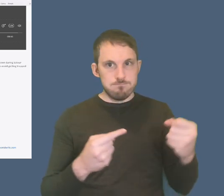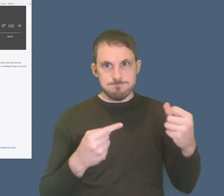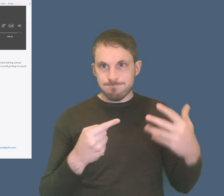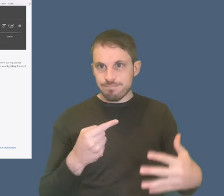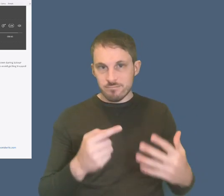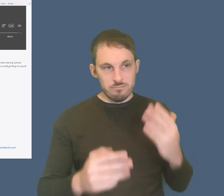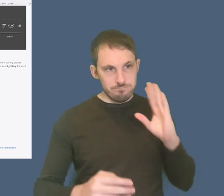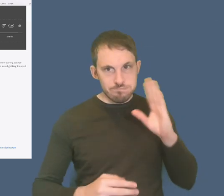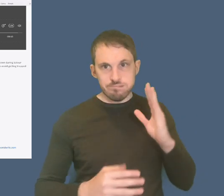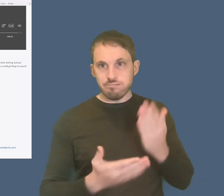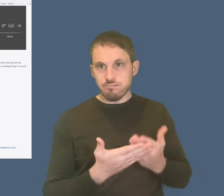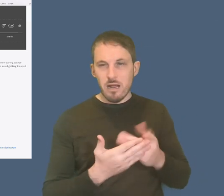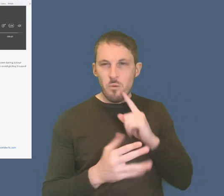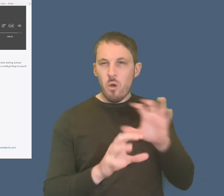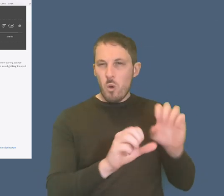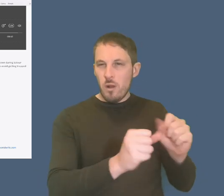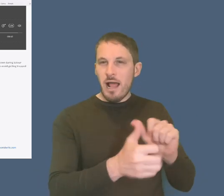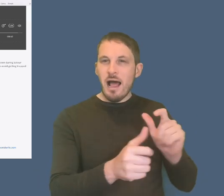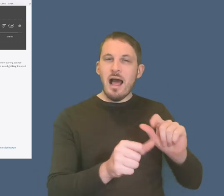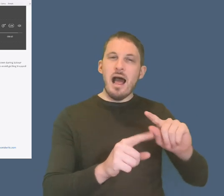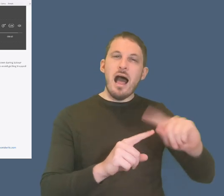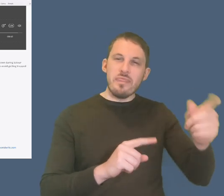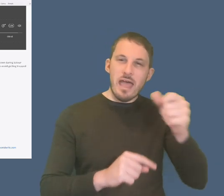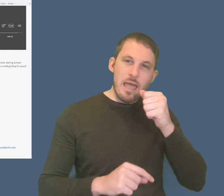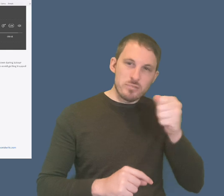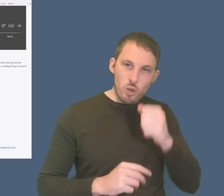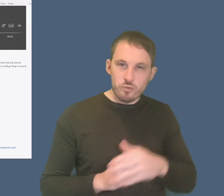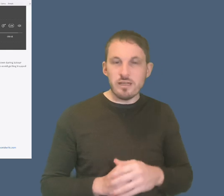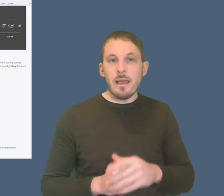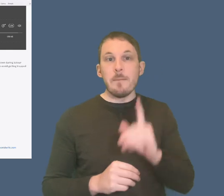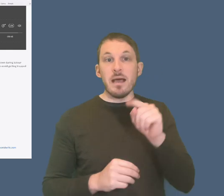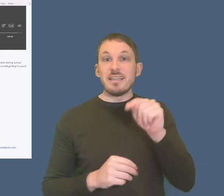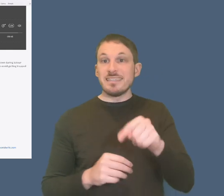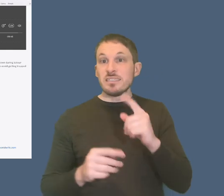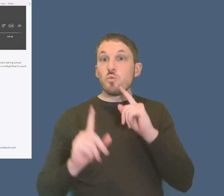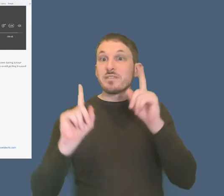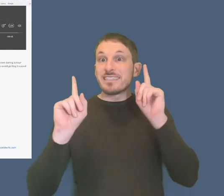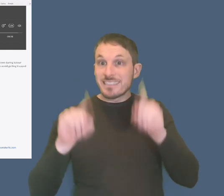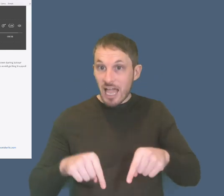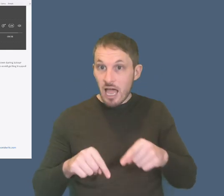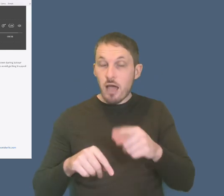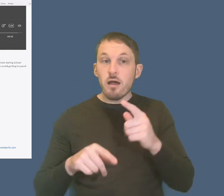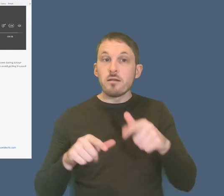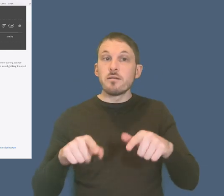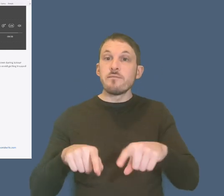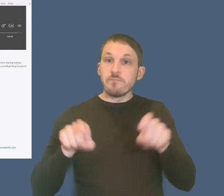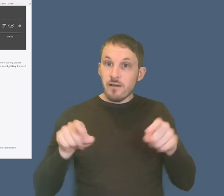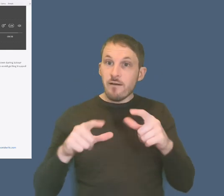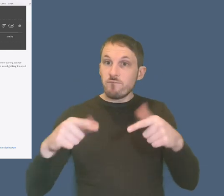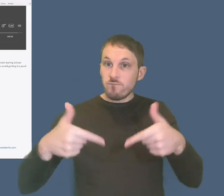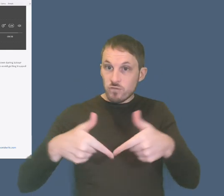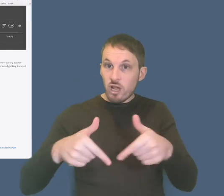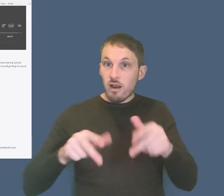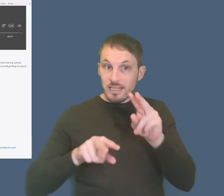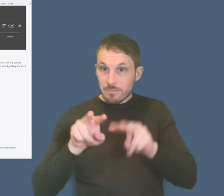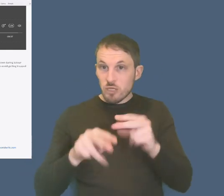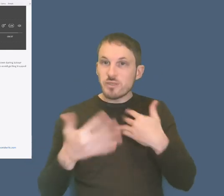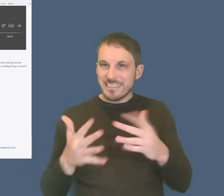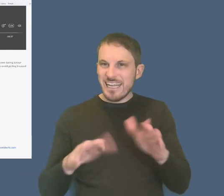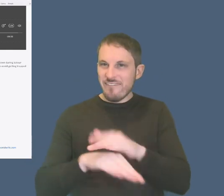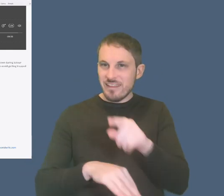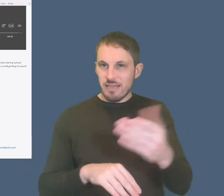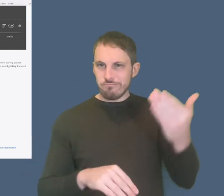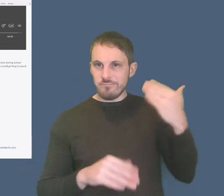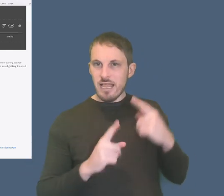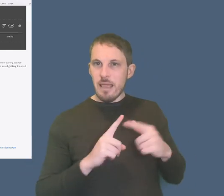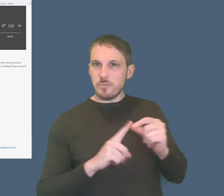snippet. The first part of this admission process starts with a vaginal examination, and we did cover vaginal examinations in episode